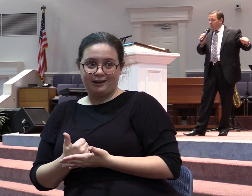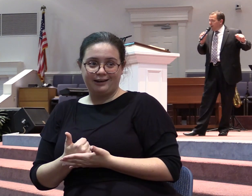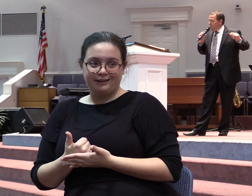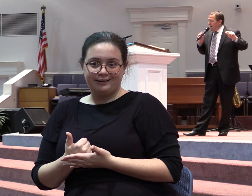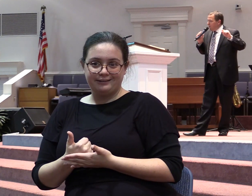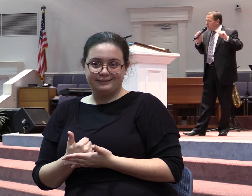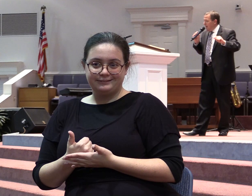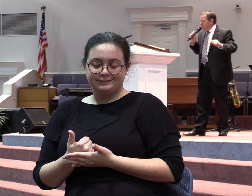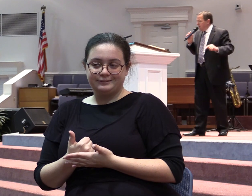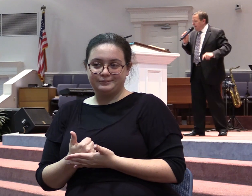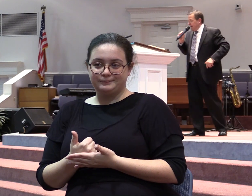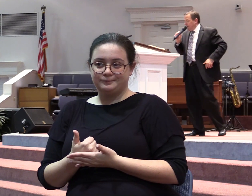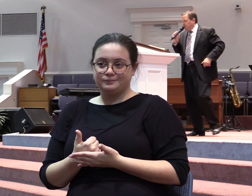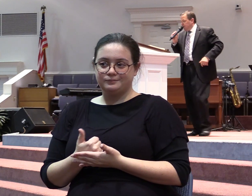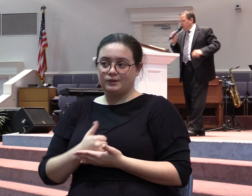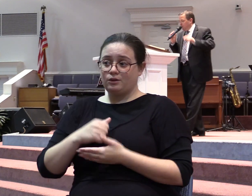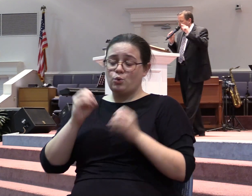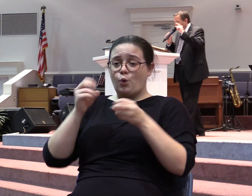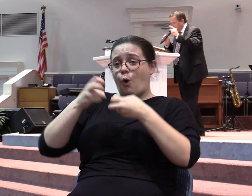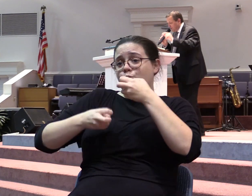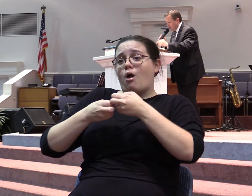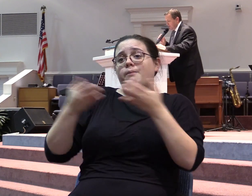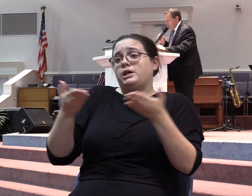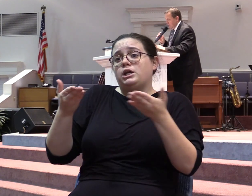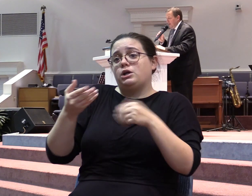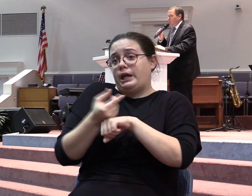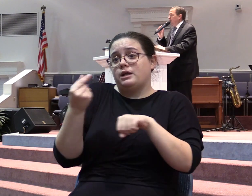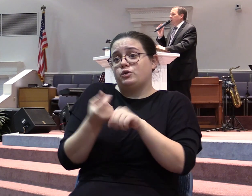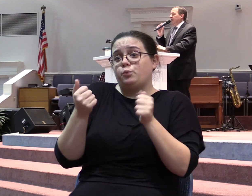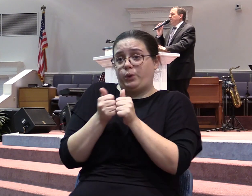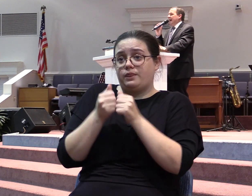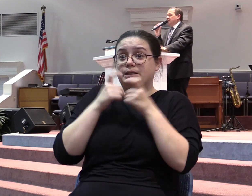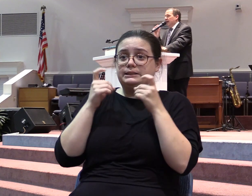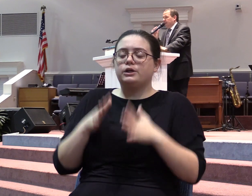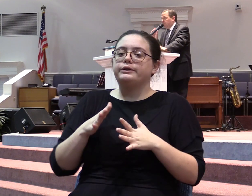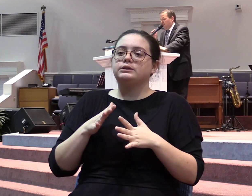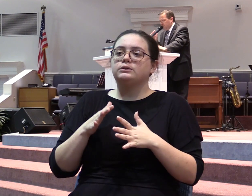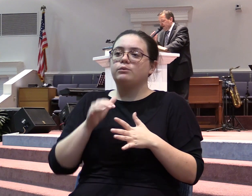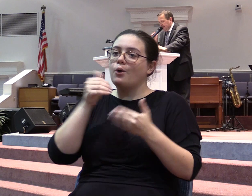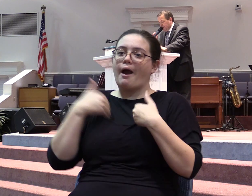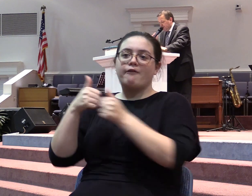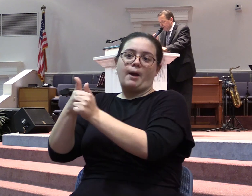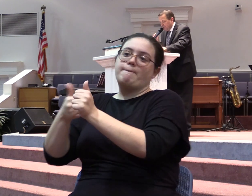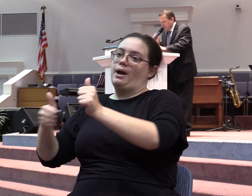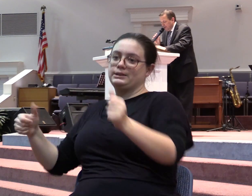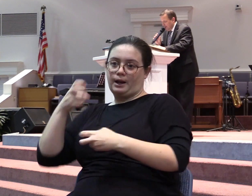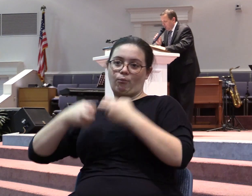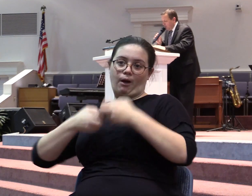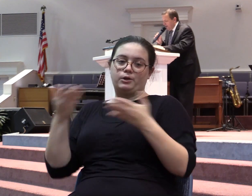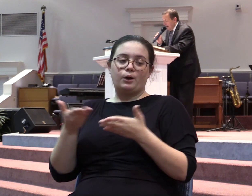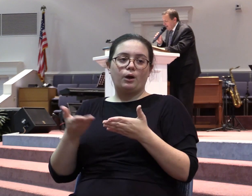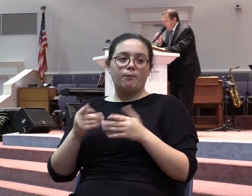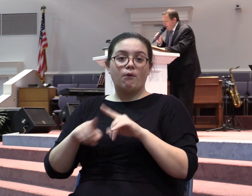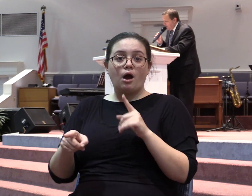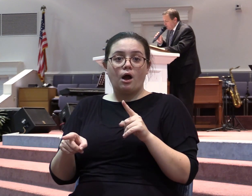Right. See, we don't have a problem in Gainesville with sinners. And we don't have a backsliding problem in Gainesville. But